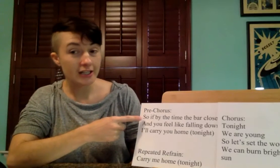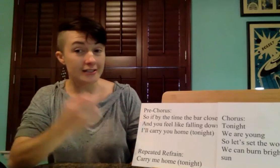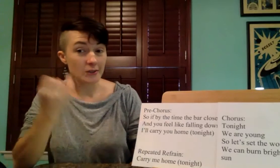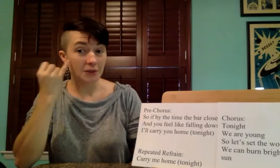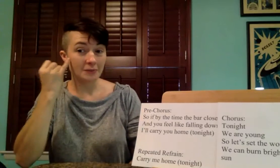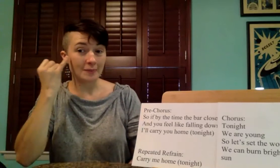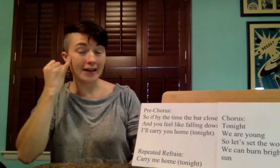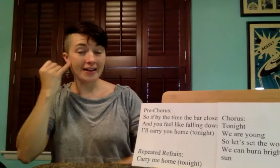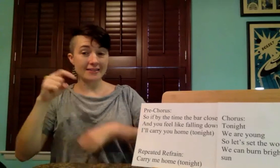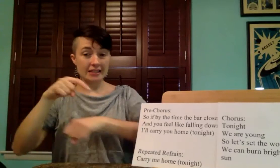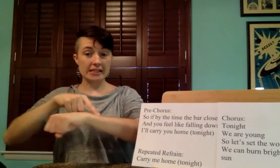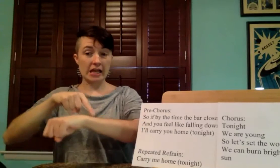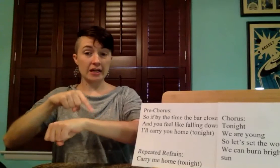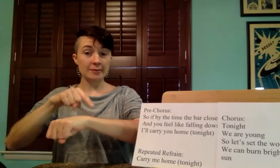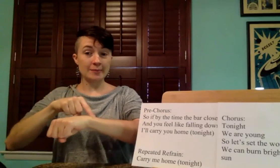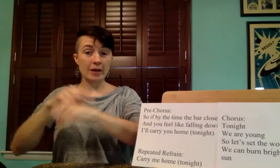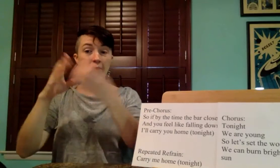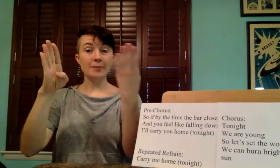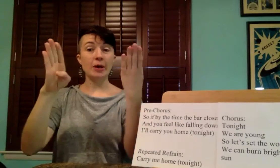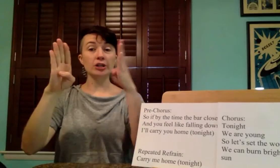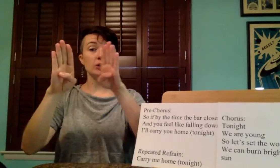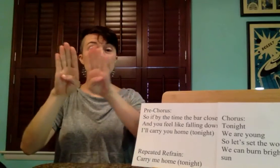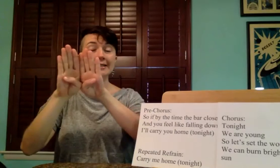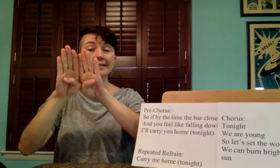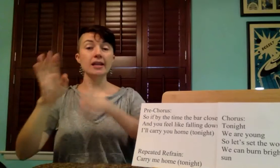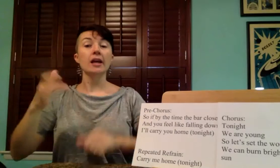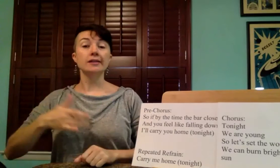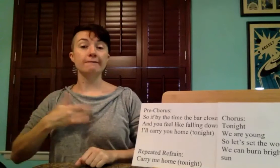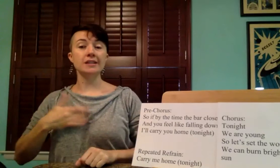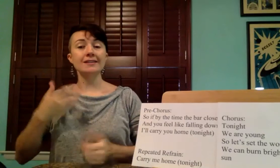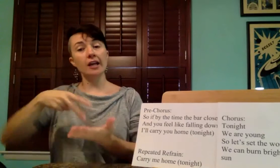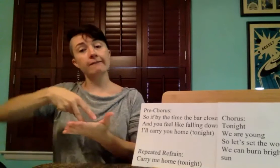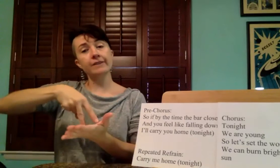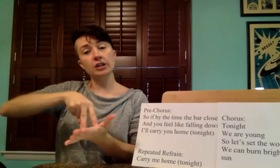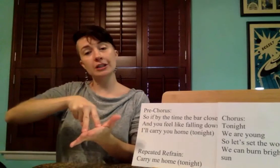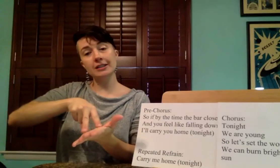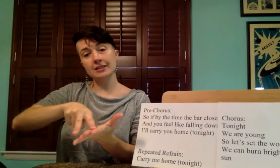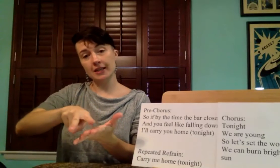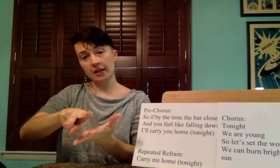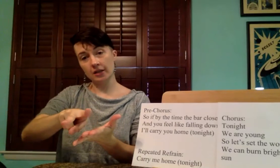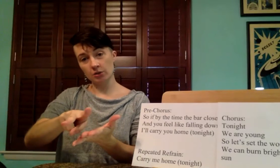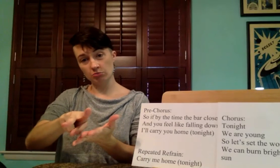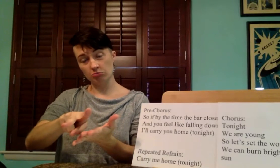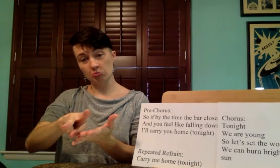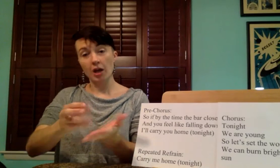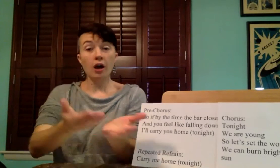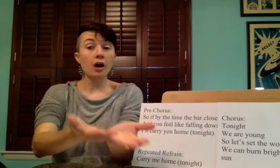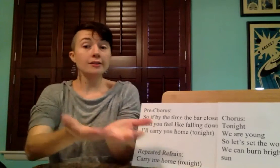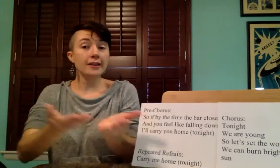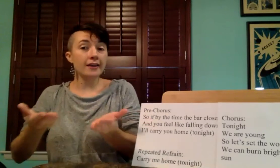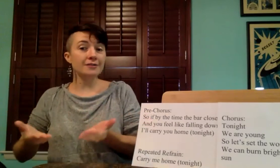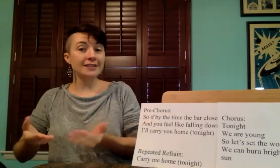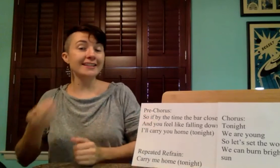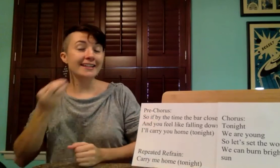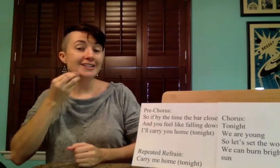So if by the time the bar closes and you feel like falling down, I'll carry